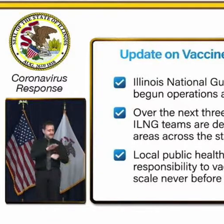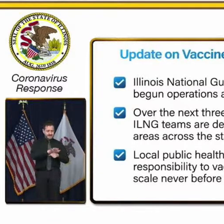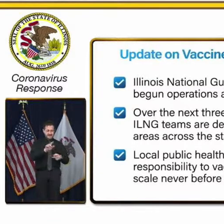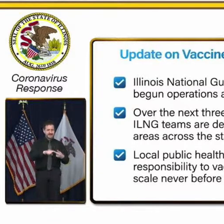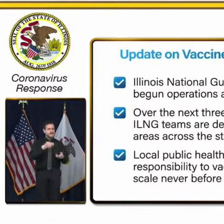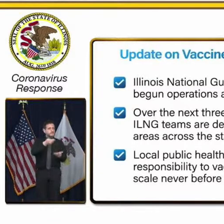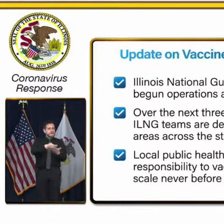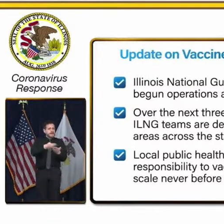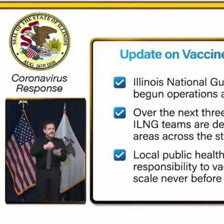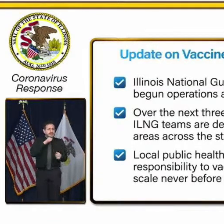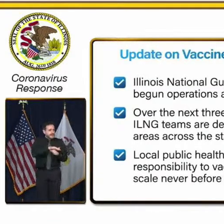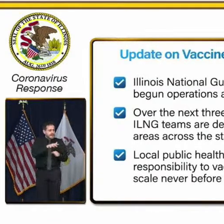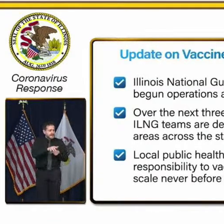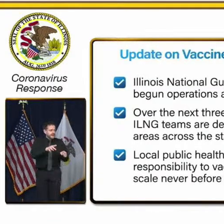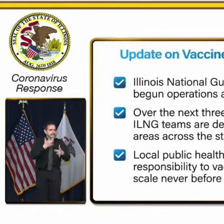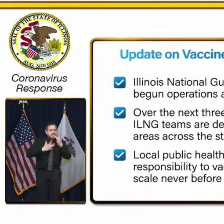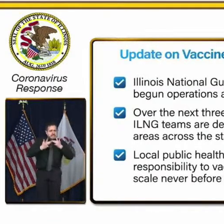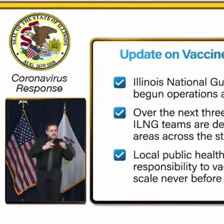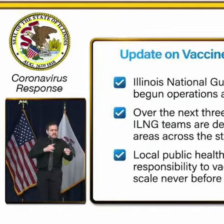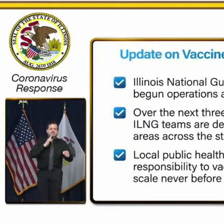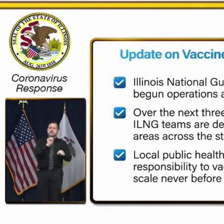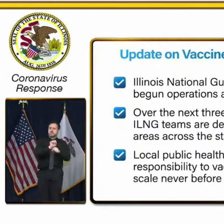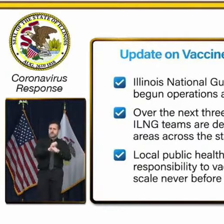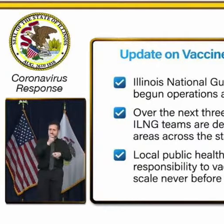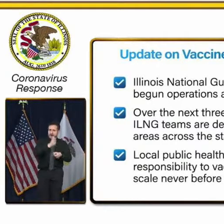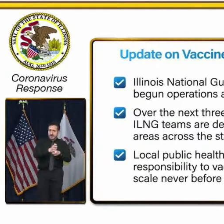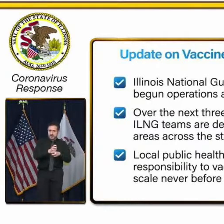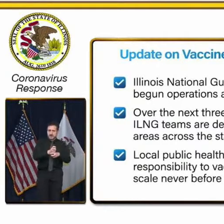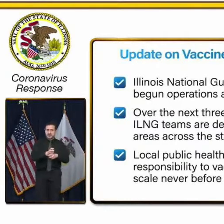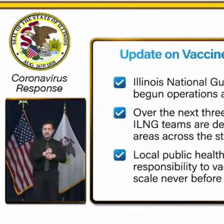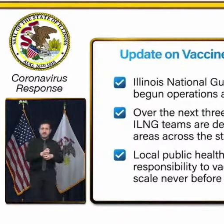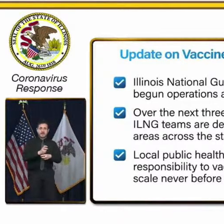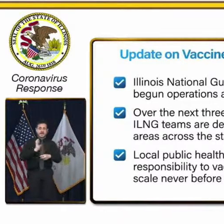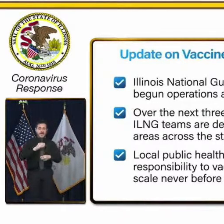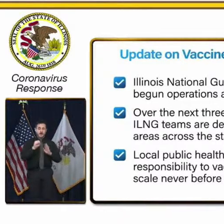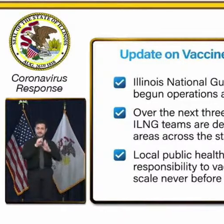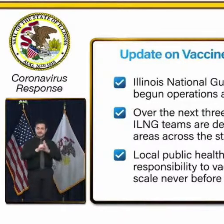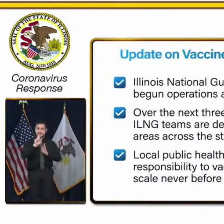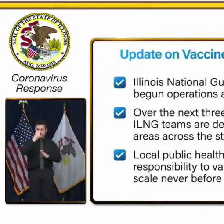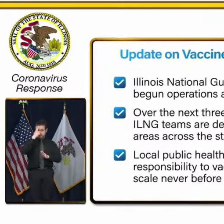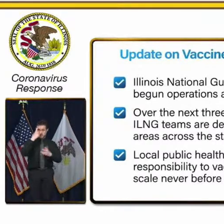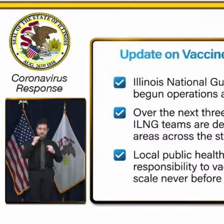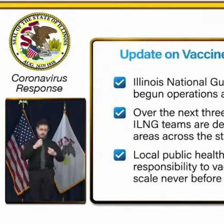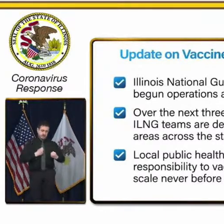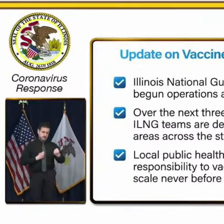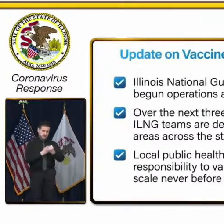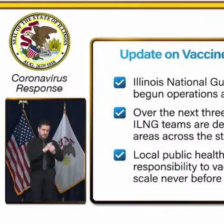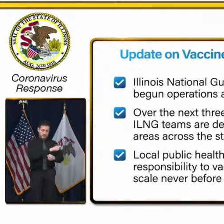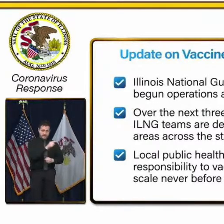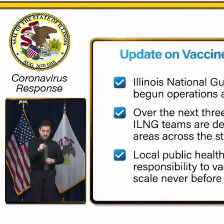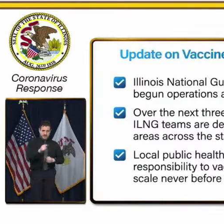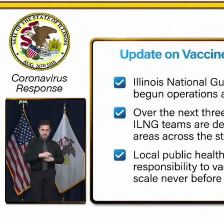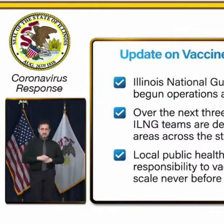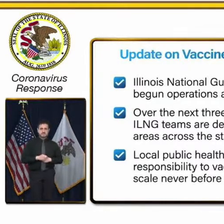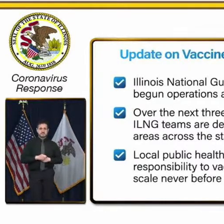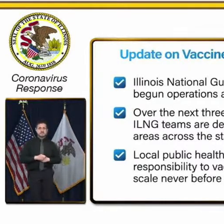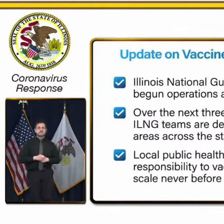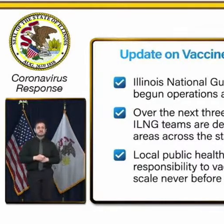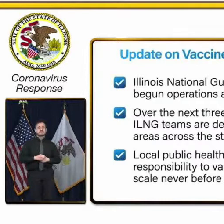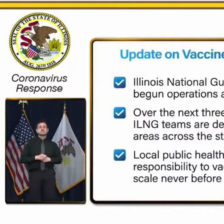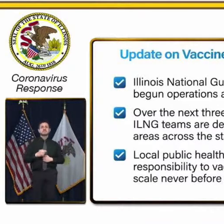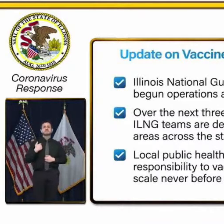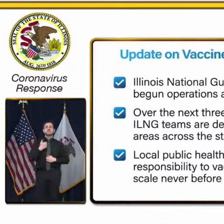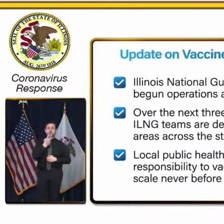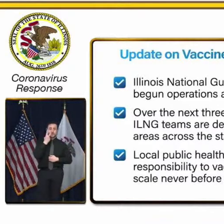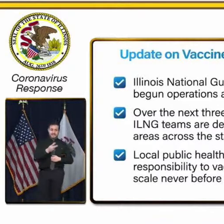resources. So we've been there to try to help them, to lift them up. We've seen incredible work, though, among